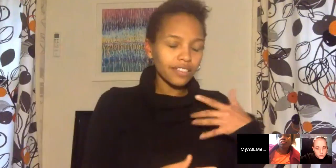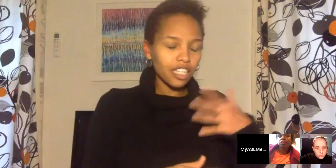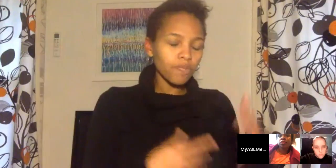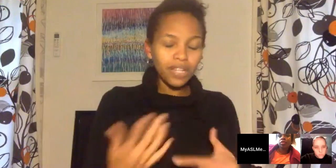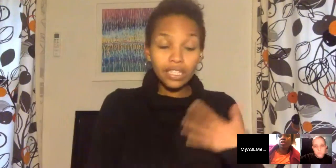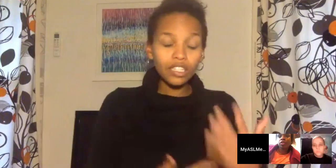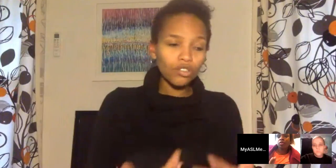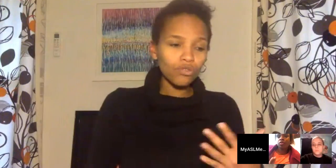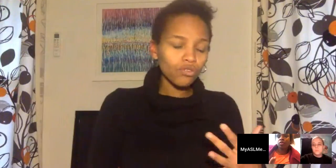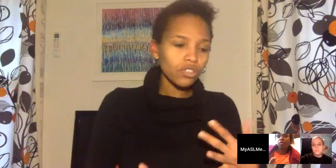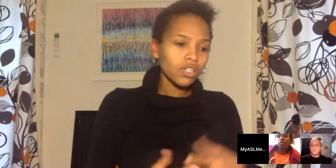typically used.